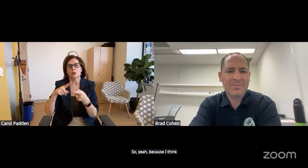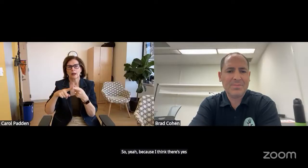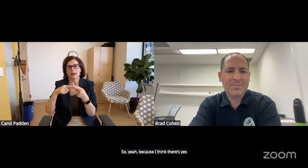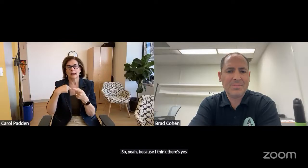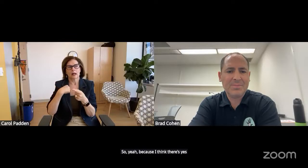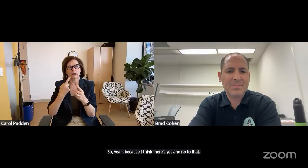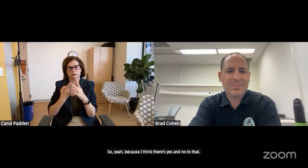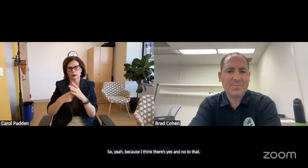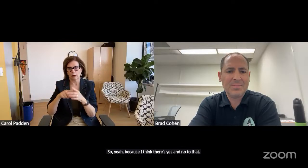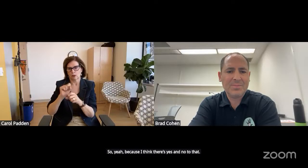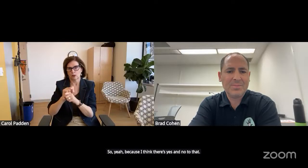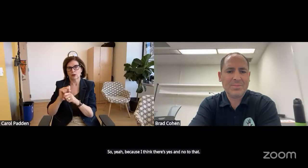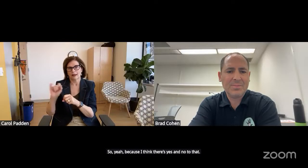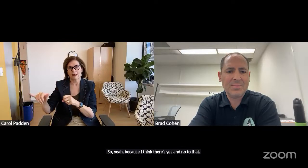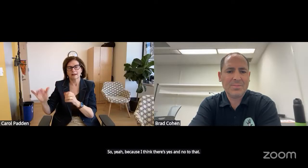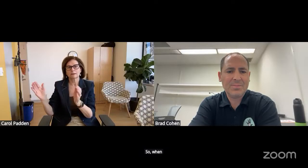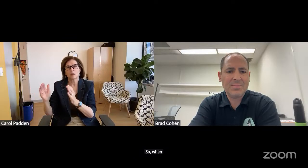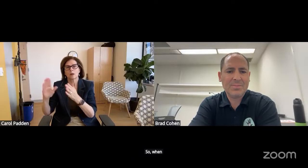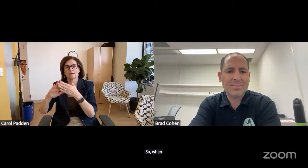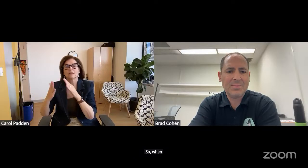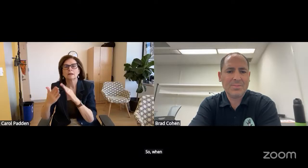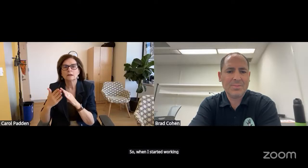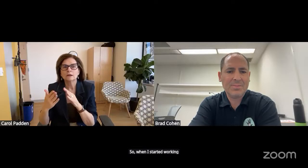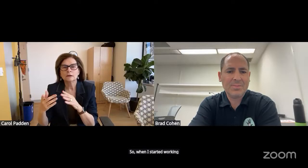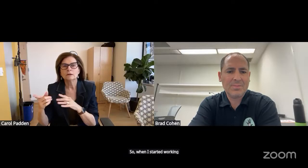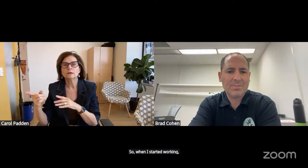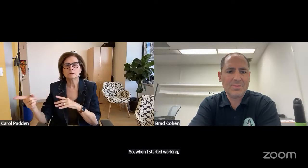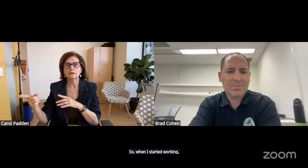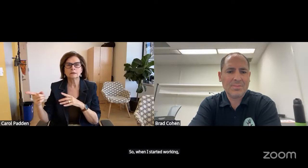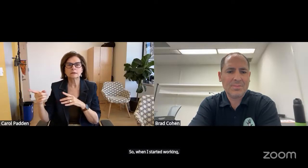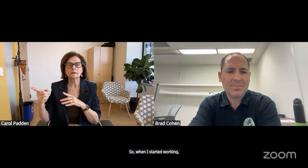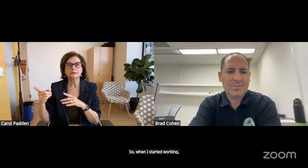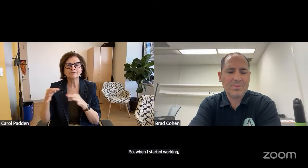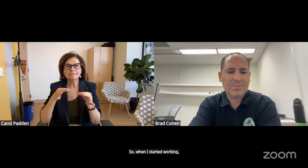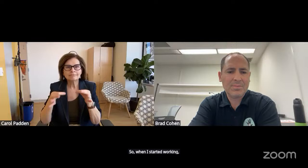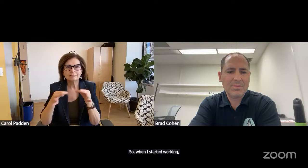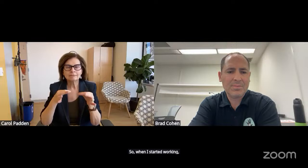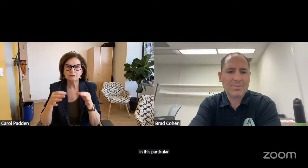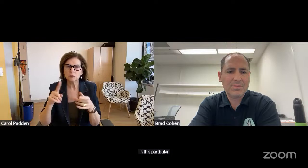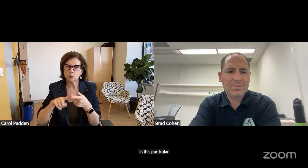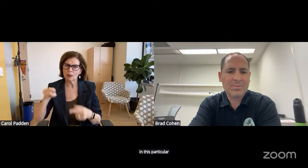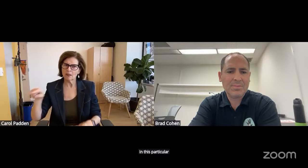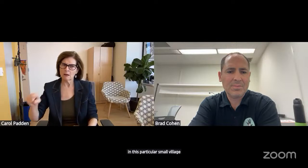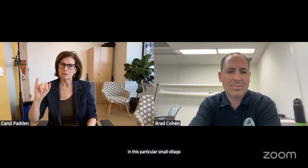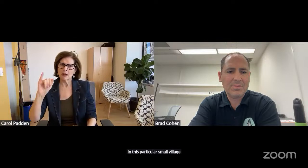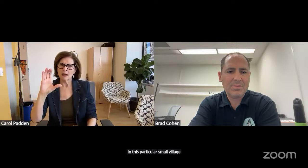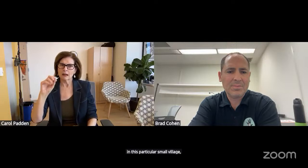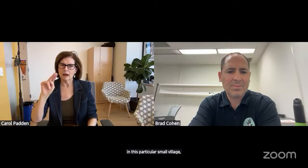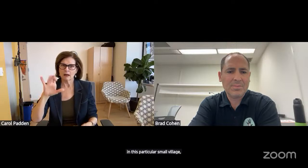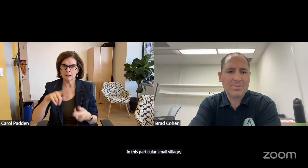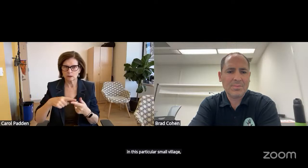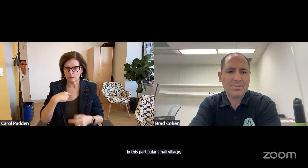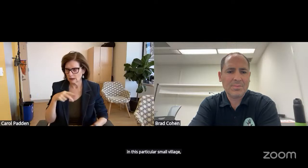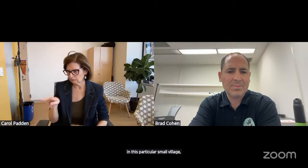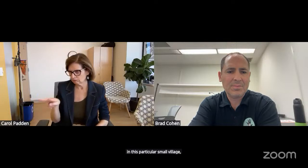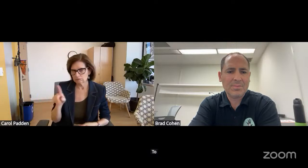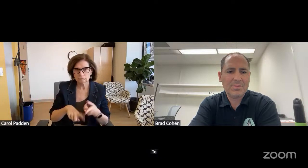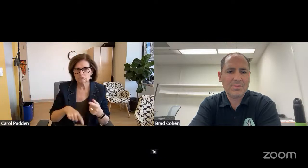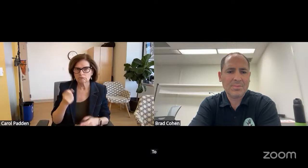that. So when I started working in this particular small village, to them it was